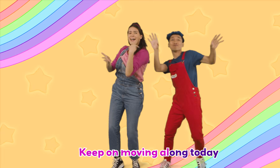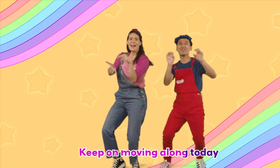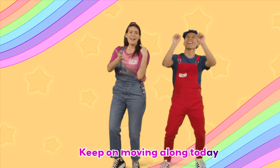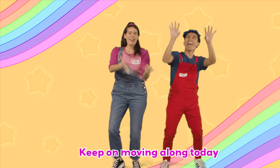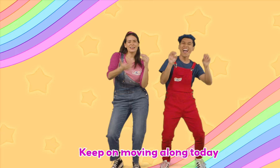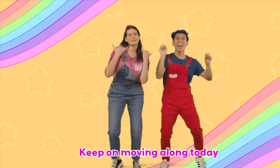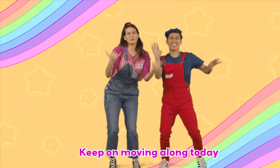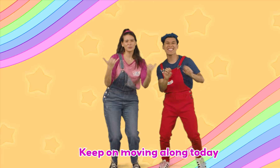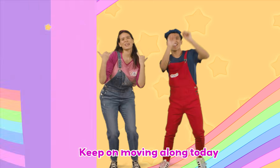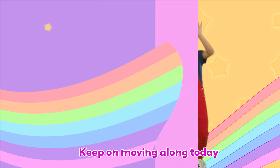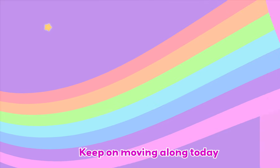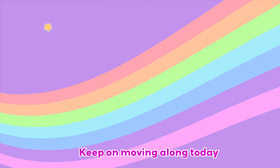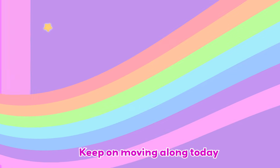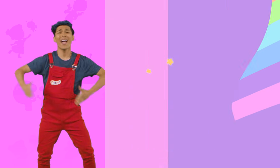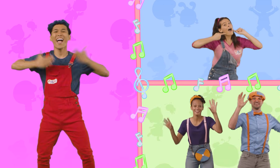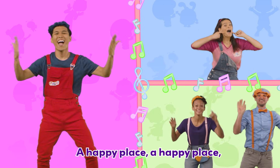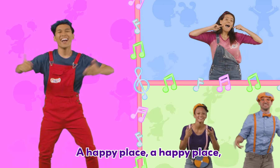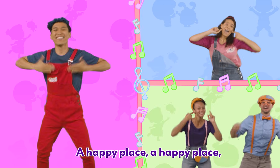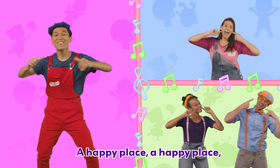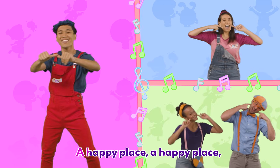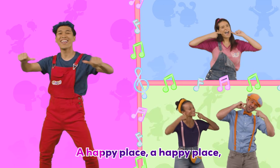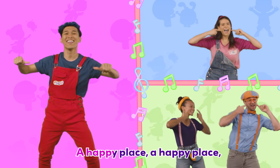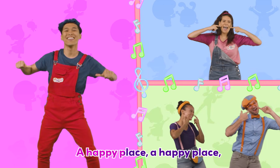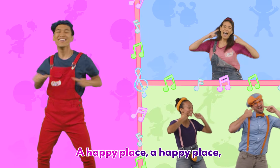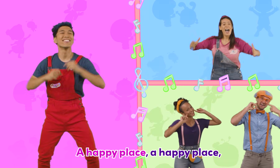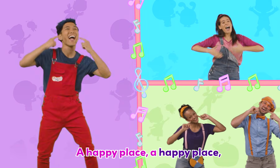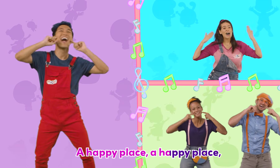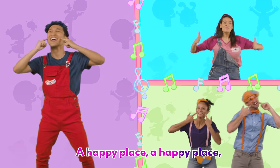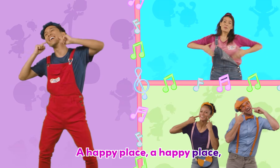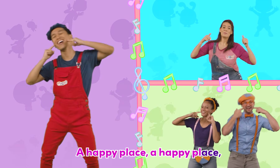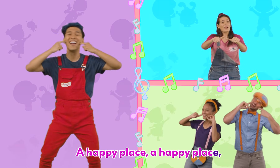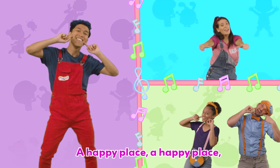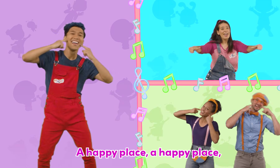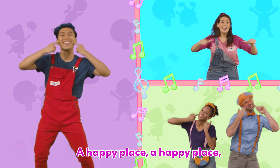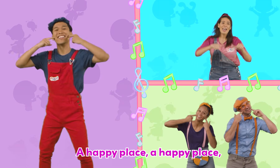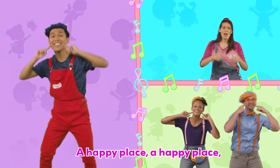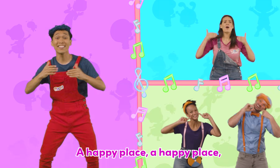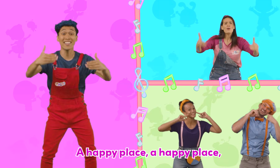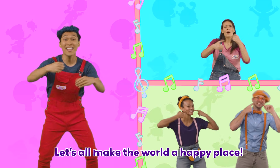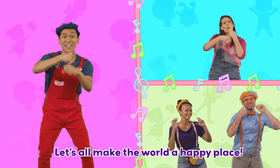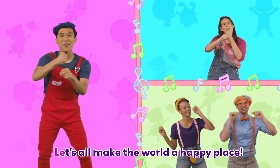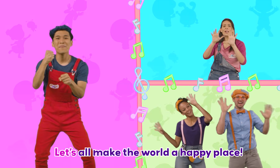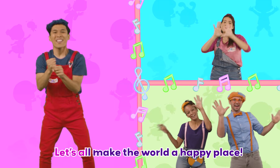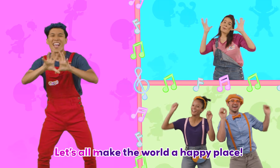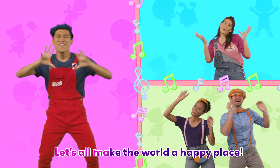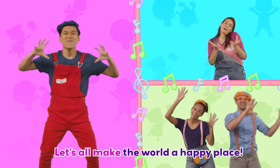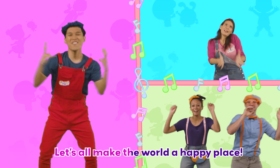moving along today. A happy place, a happy place. Let's all make the world